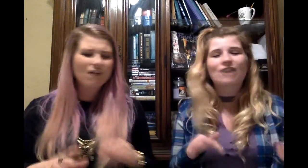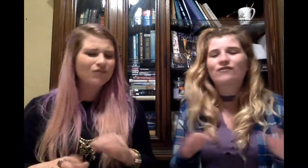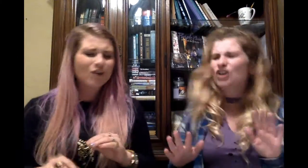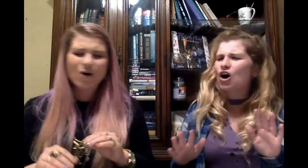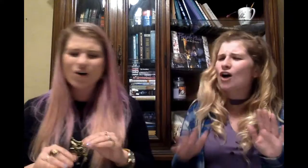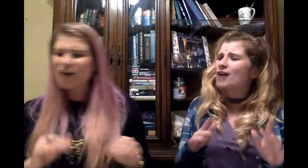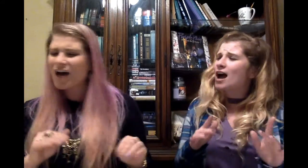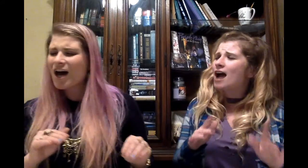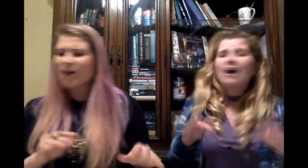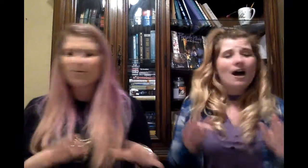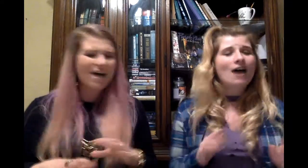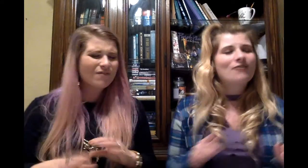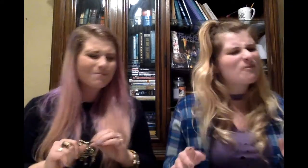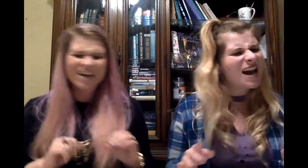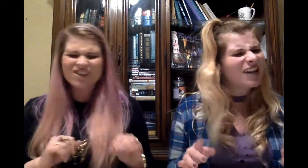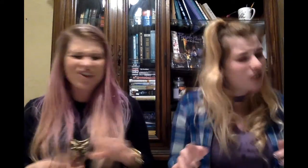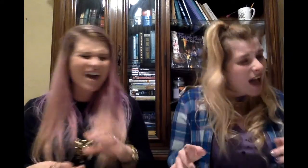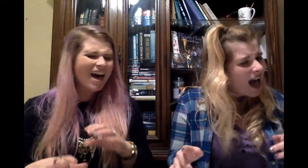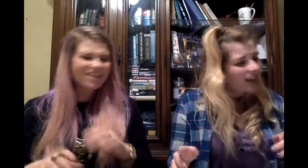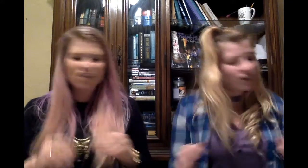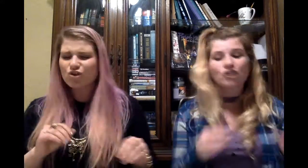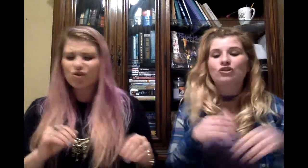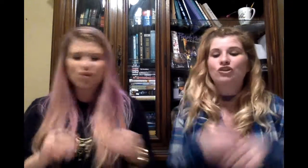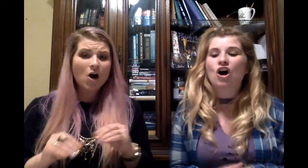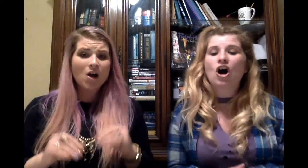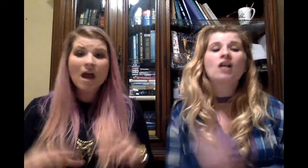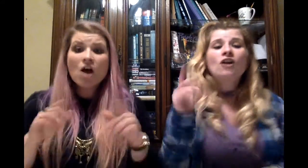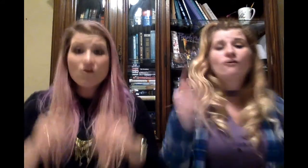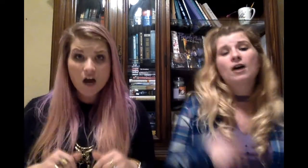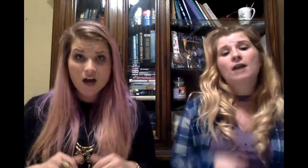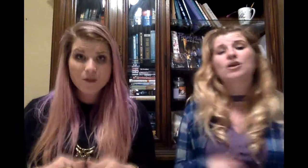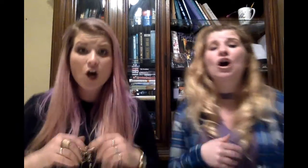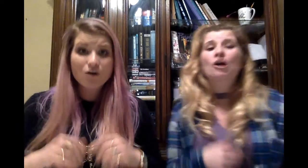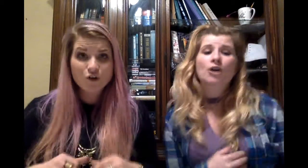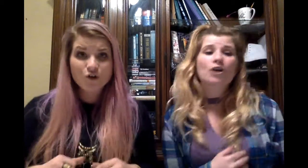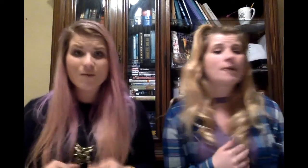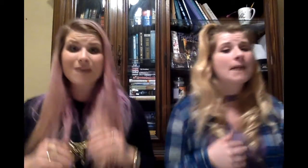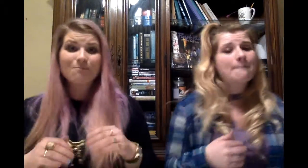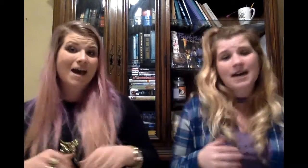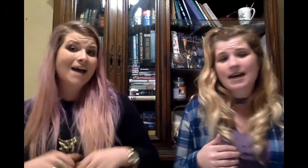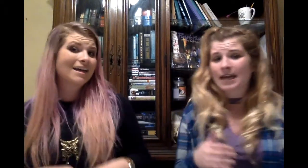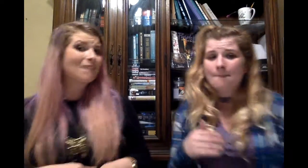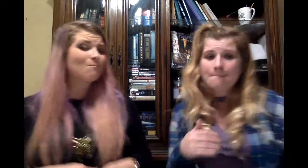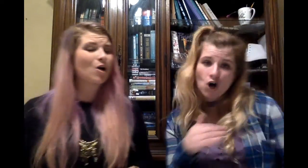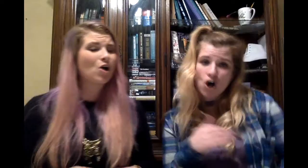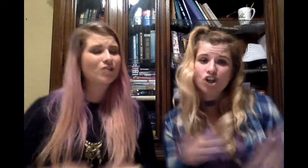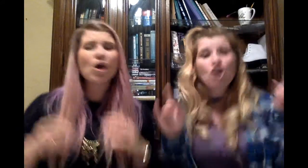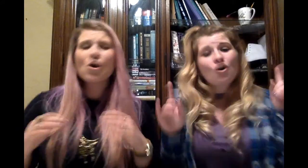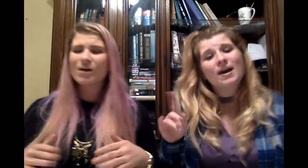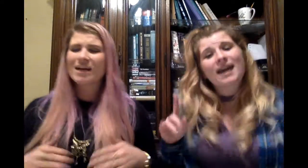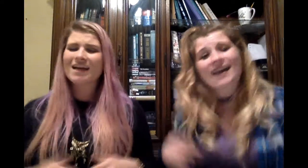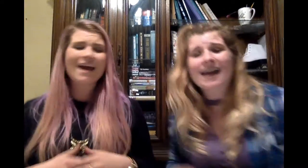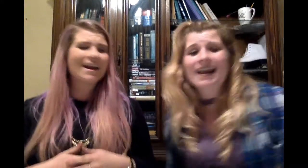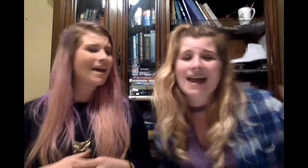the corner of the mattress you stole from your roommate back in Boulder. We ain't